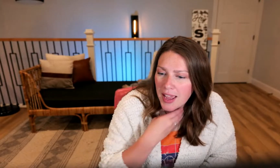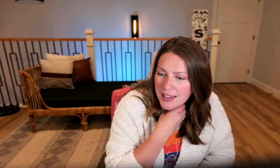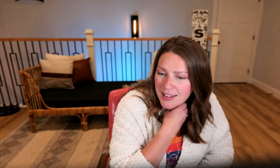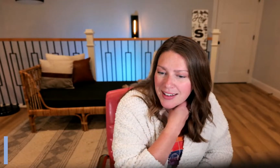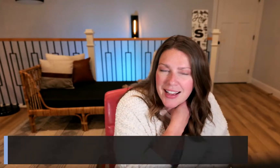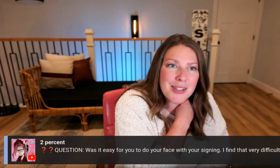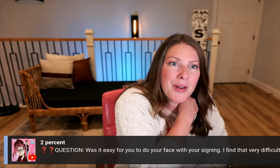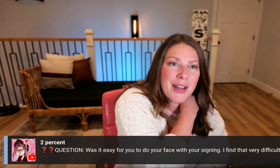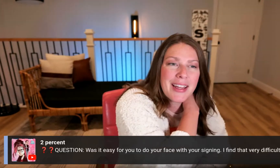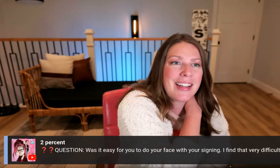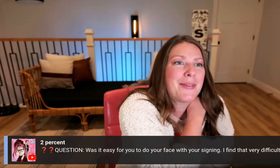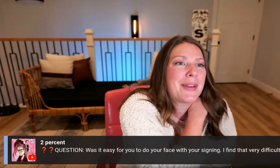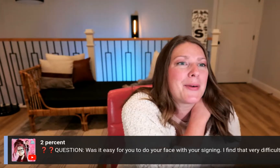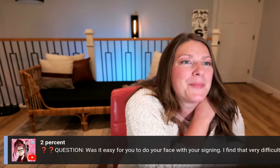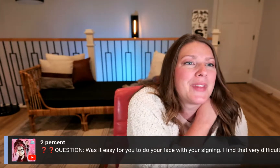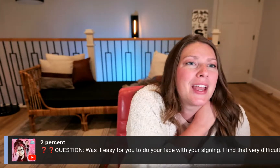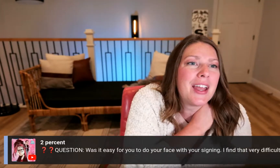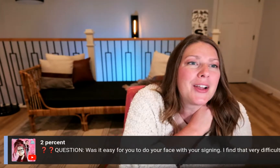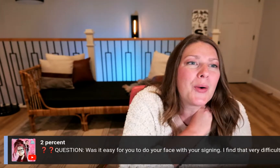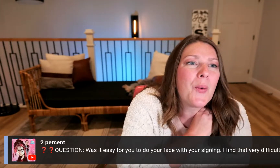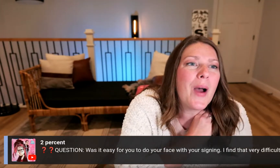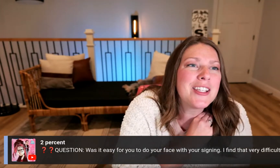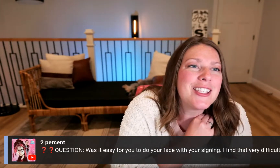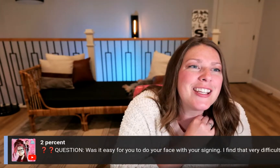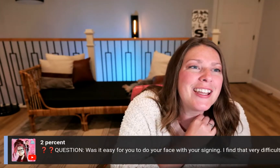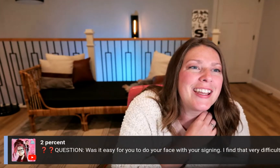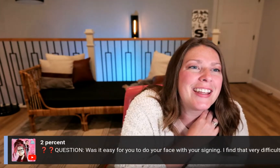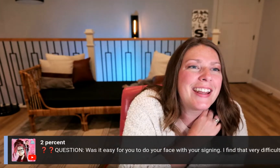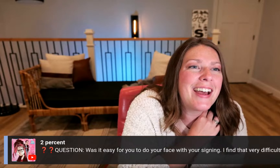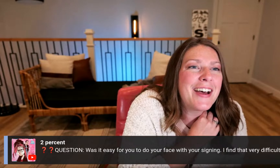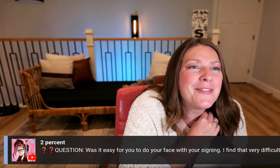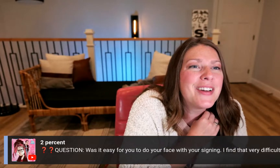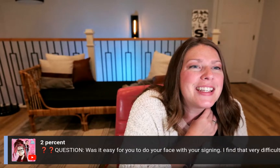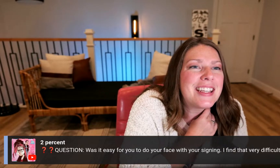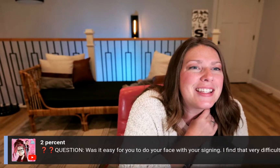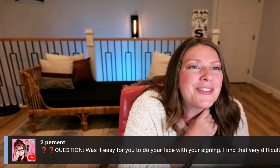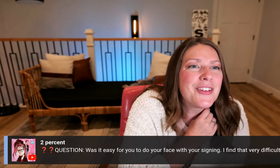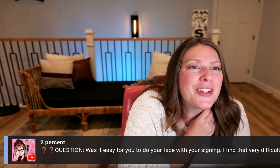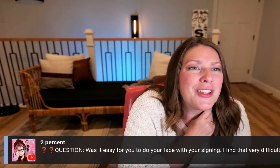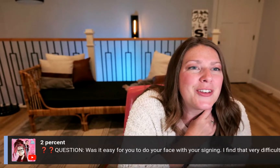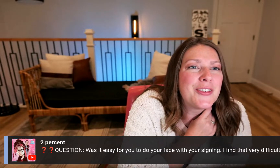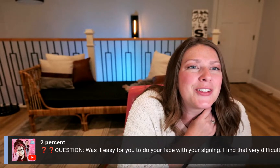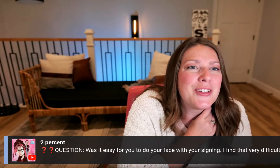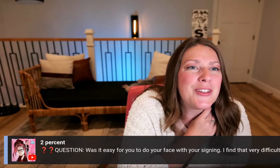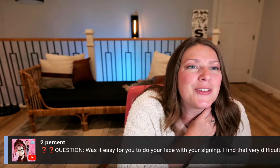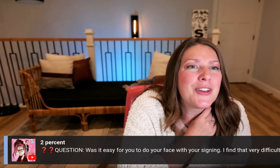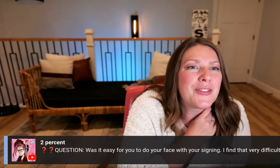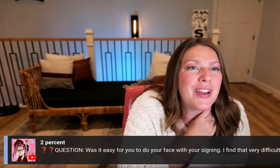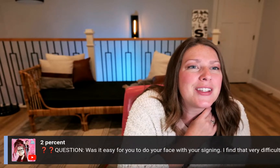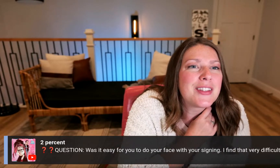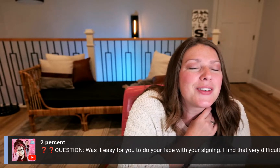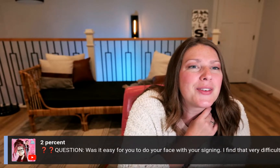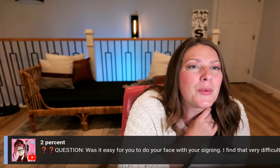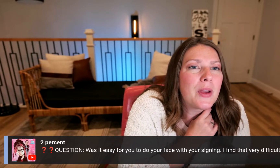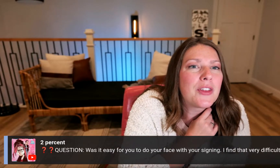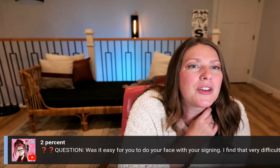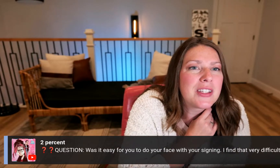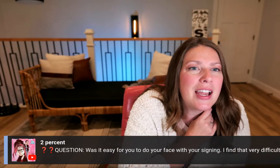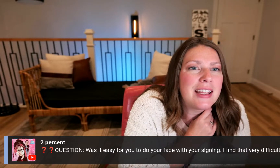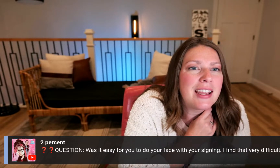Okay, next one. Here we go. Question. Was it easy for you to do your face with your signing?